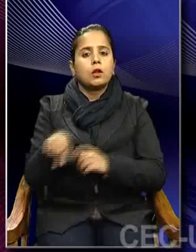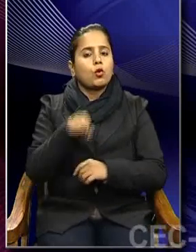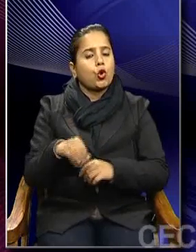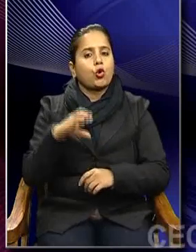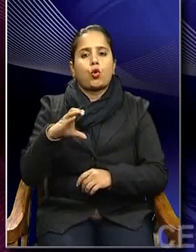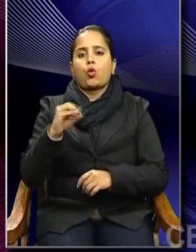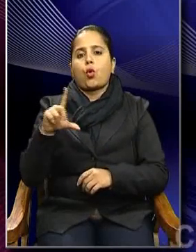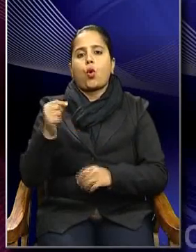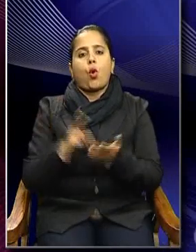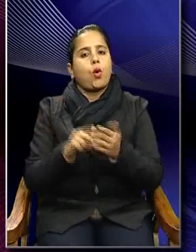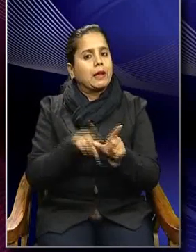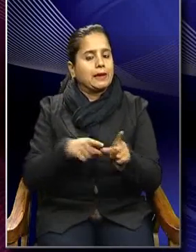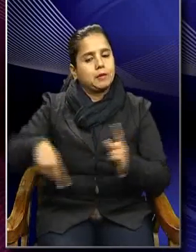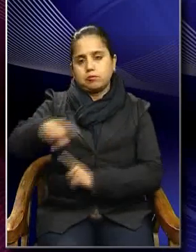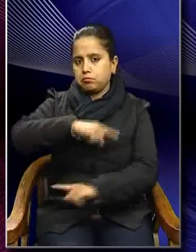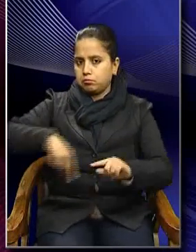colonies. And